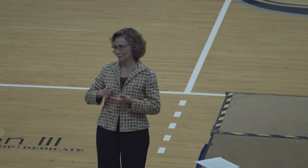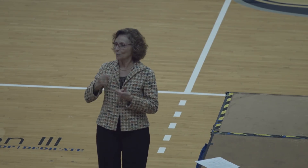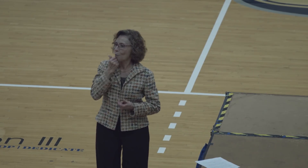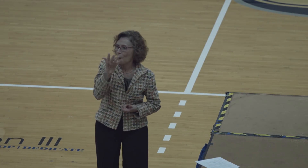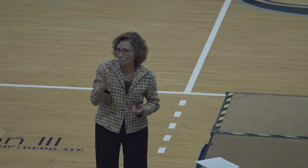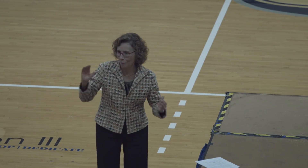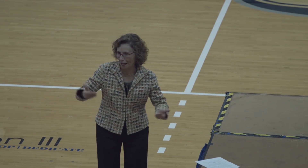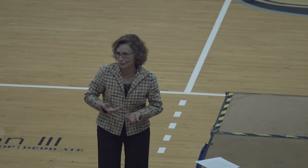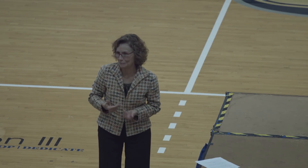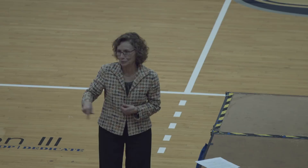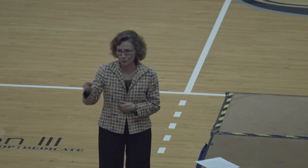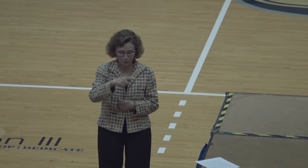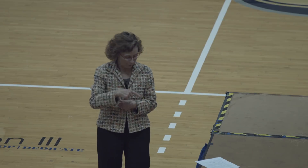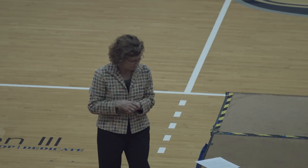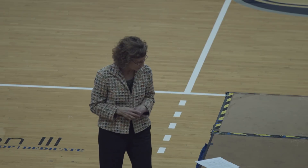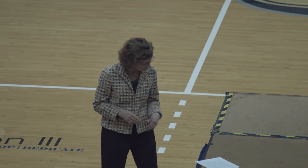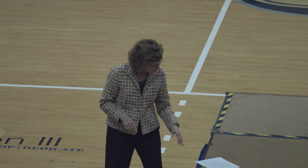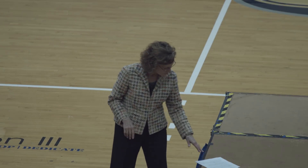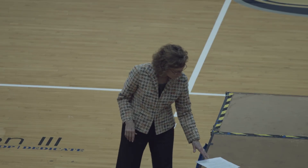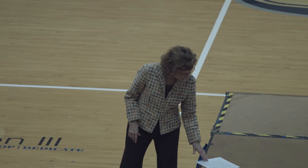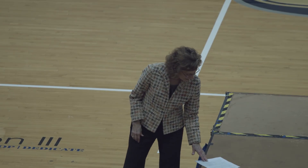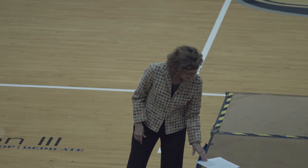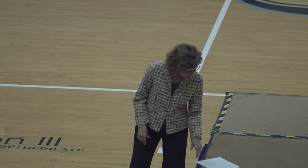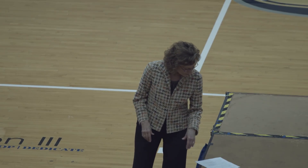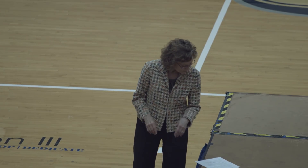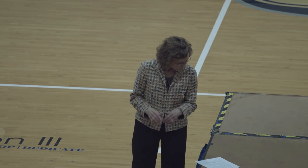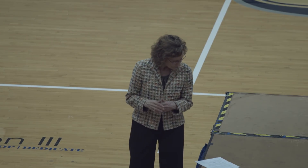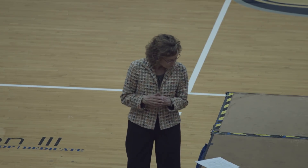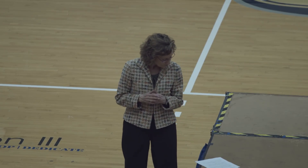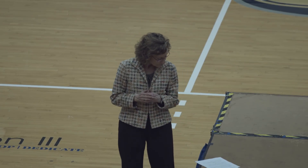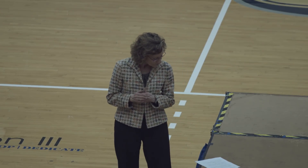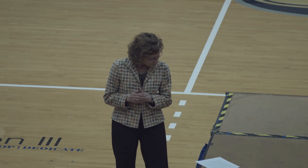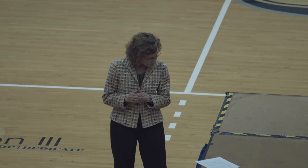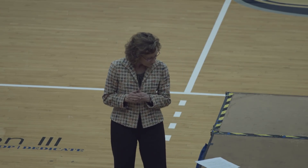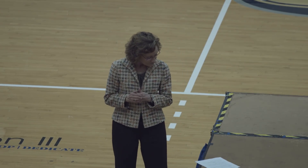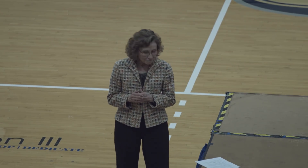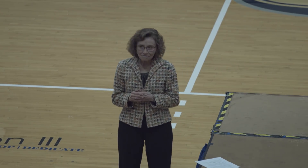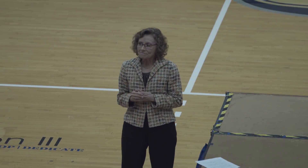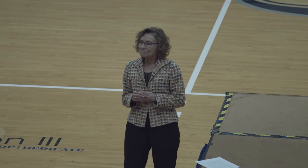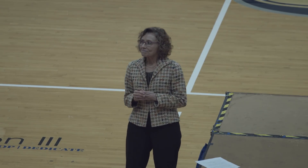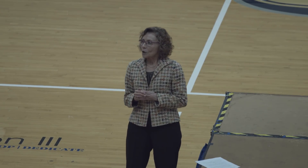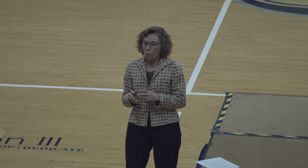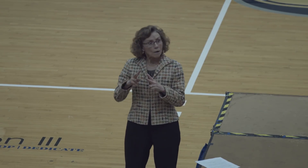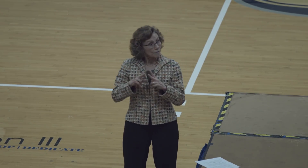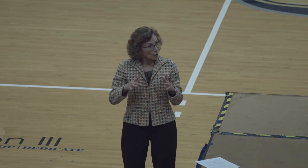to bring her warm welcome to all of you here in person and online.